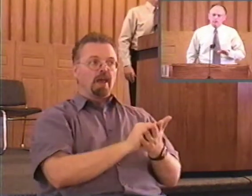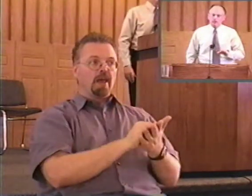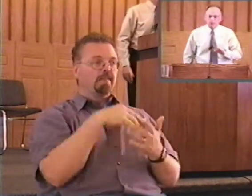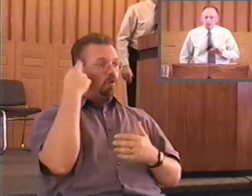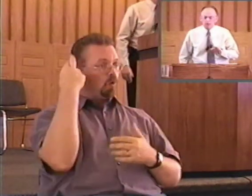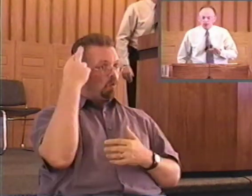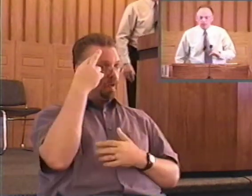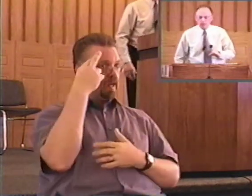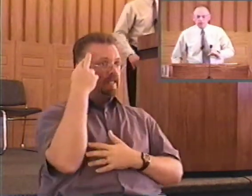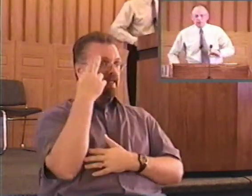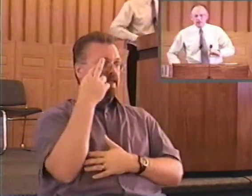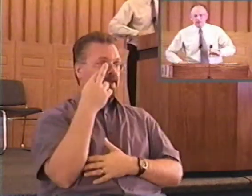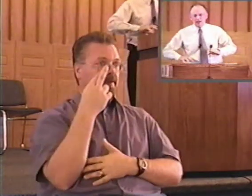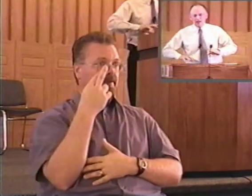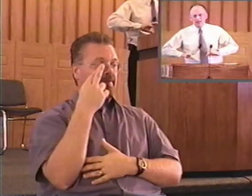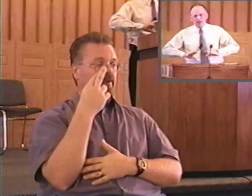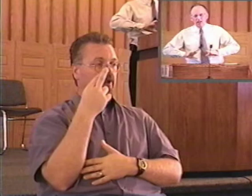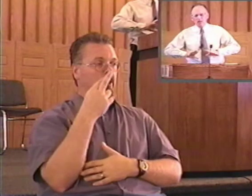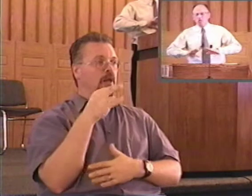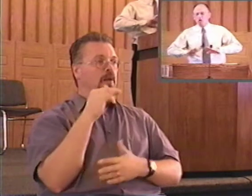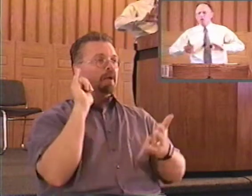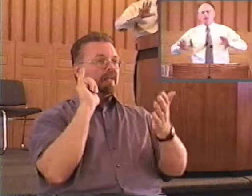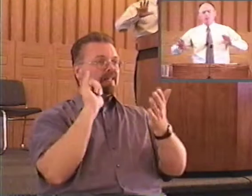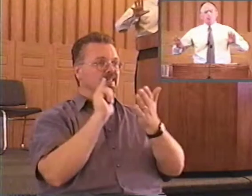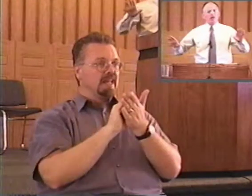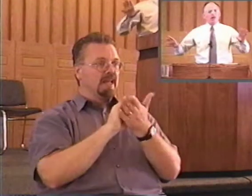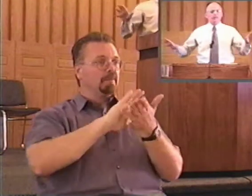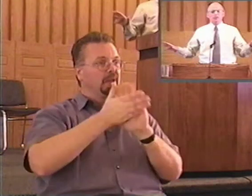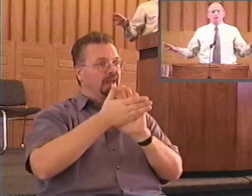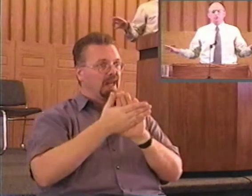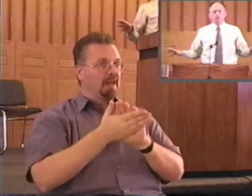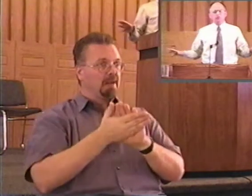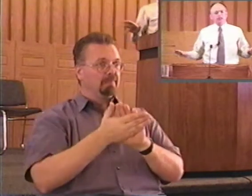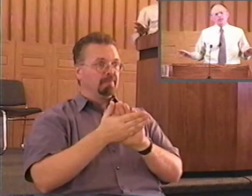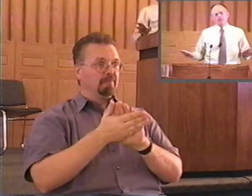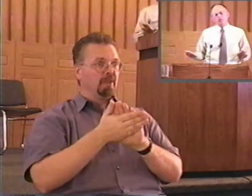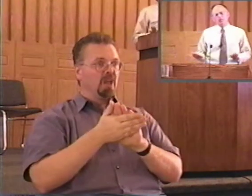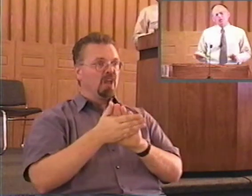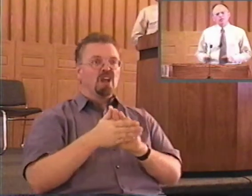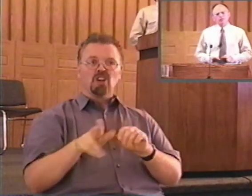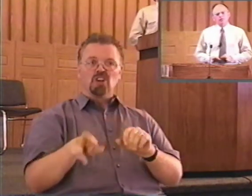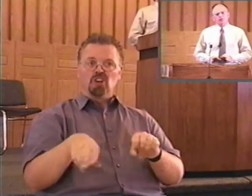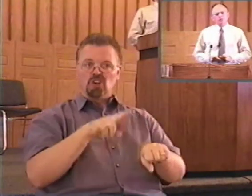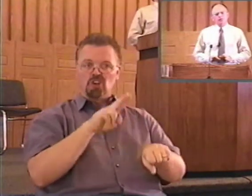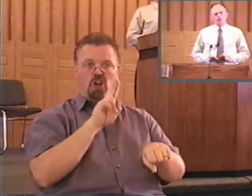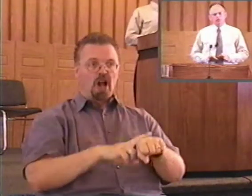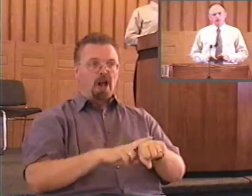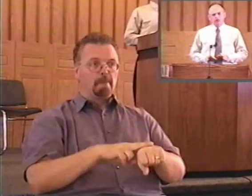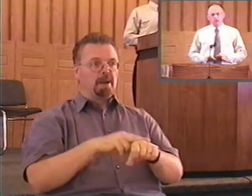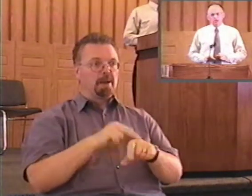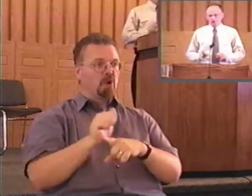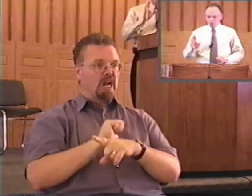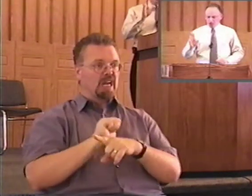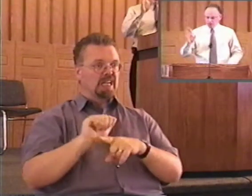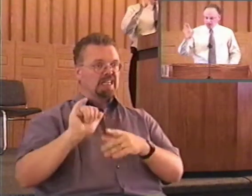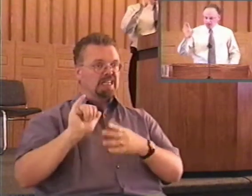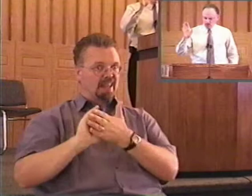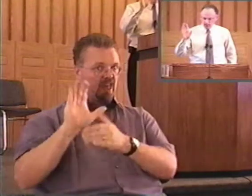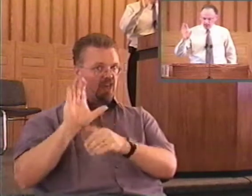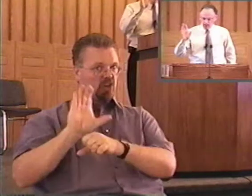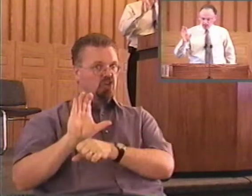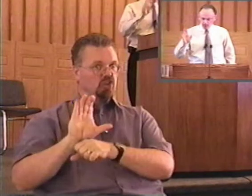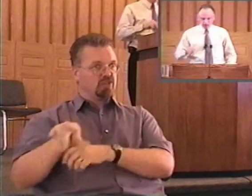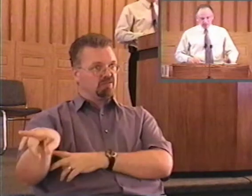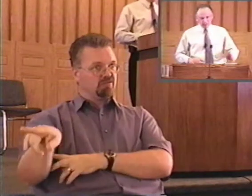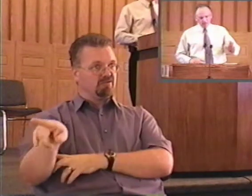I tell you this because that became common practice within that church. It was